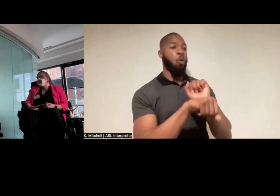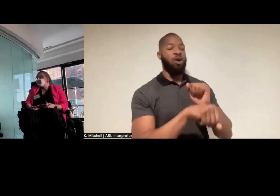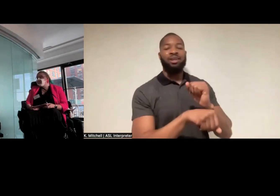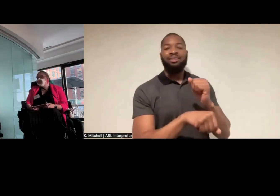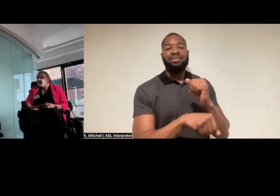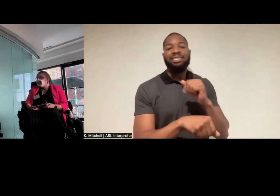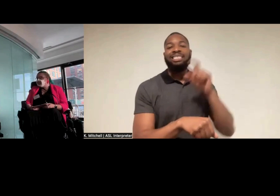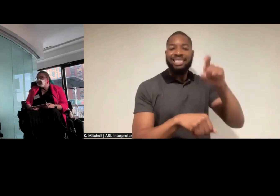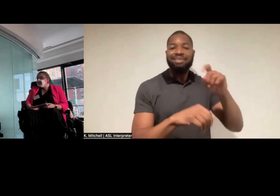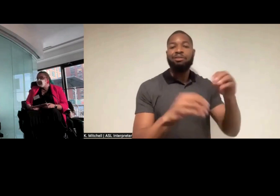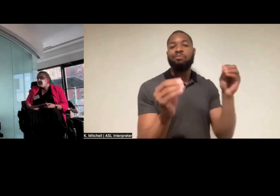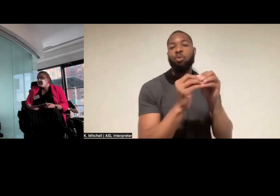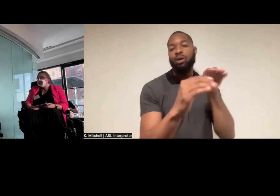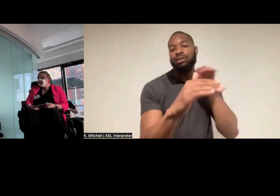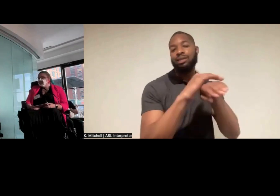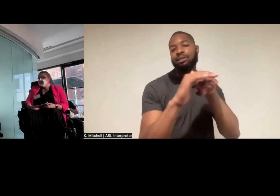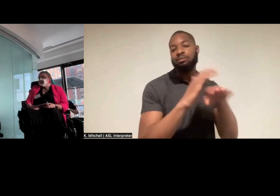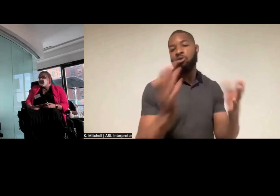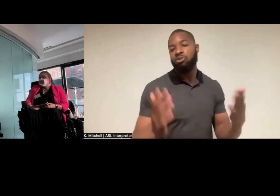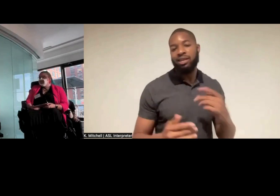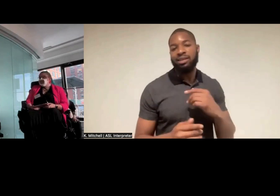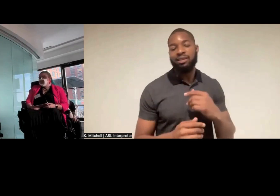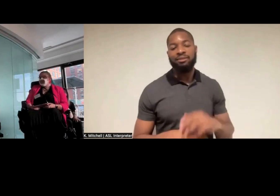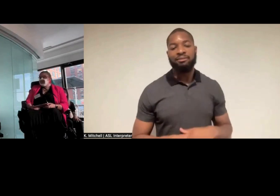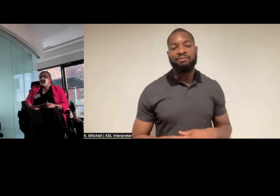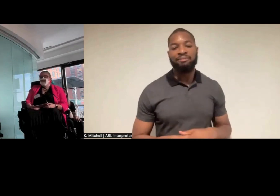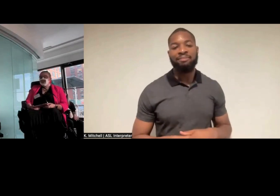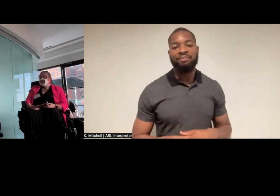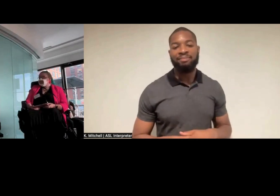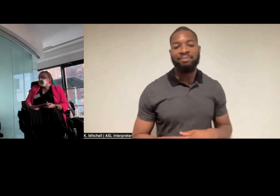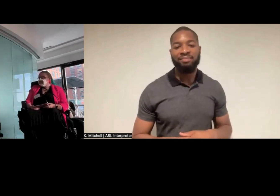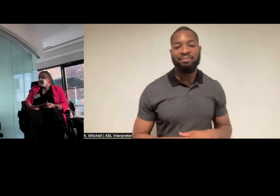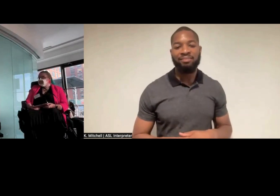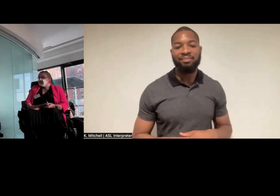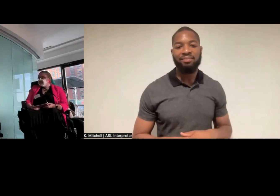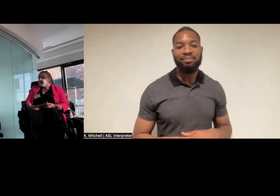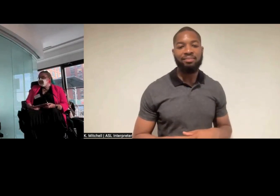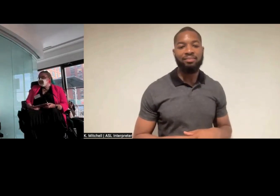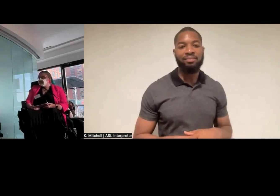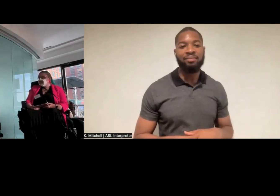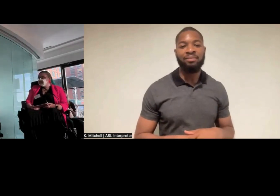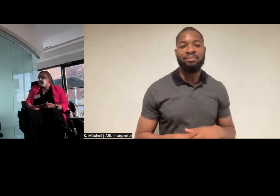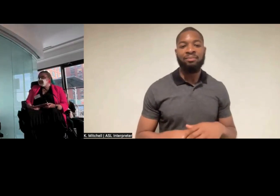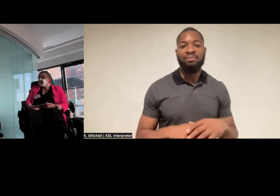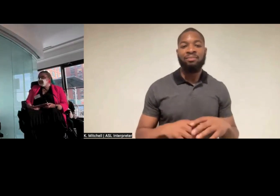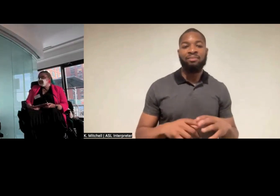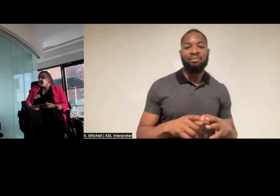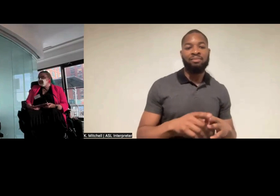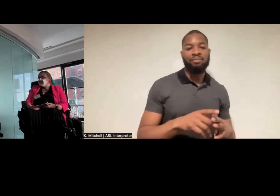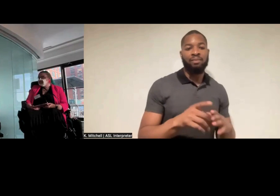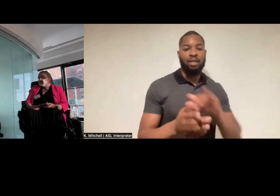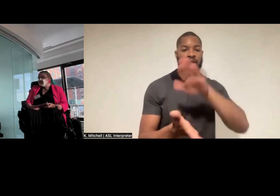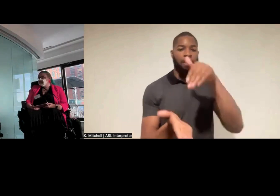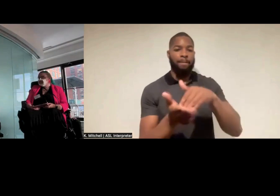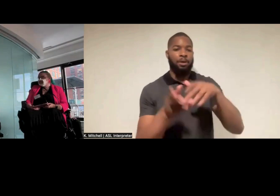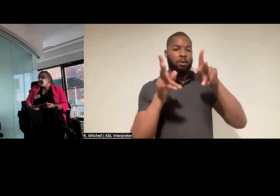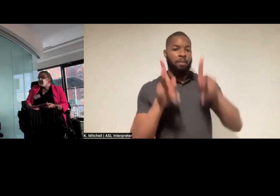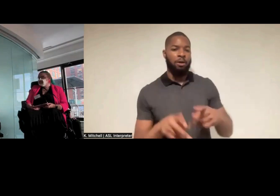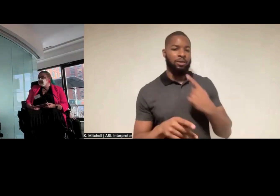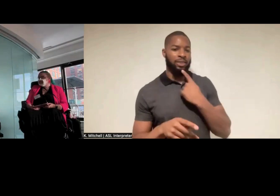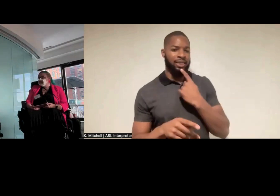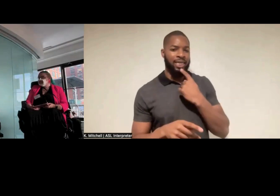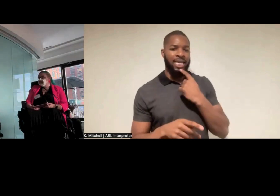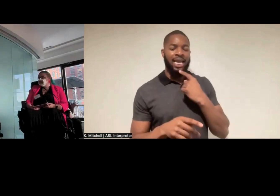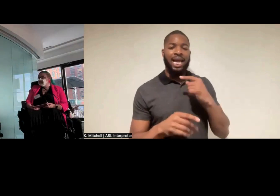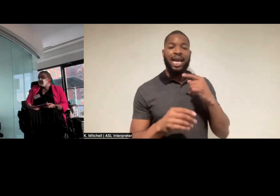Conversations will still need to happen. Right, And it's about really, you have to speak to your employer, and if you are